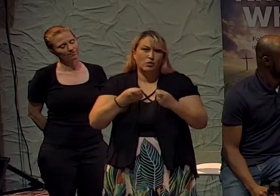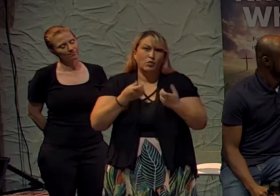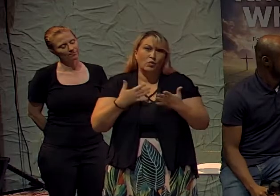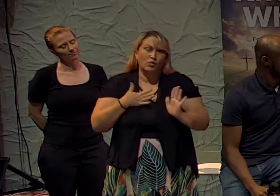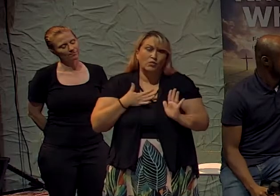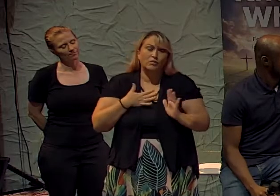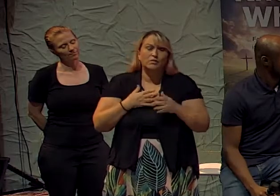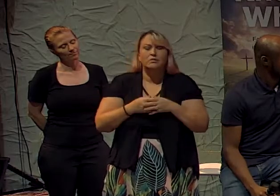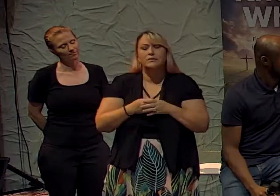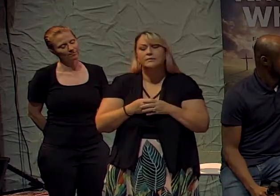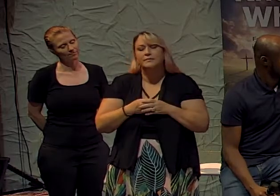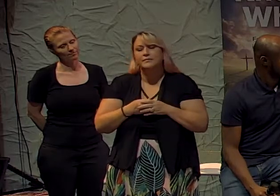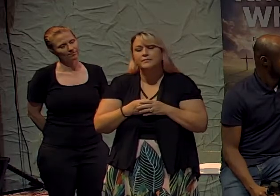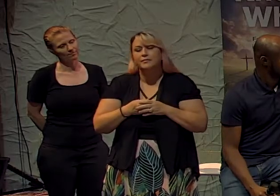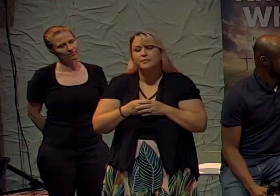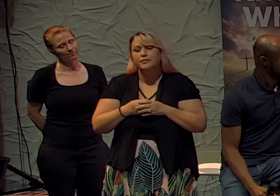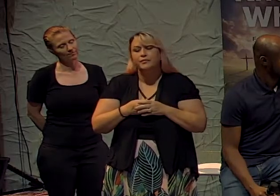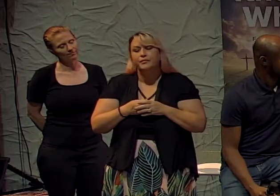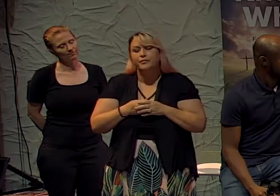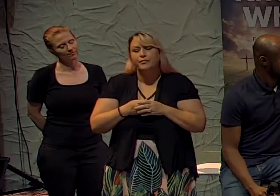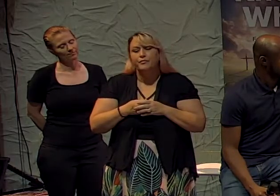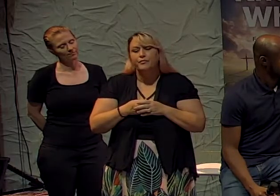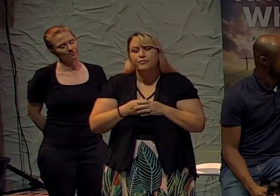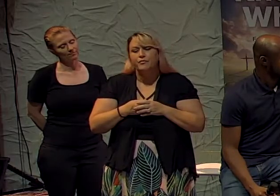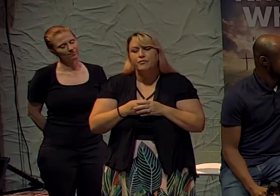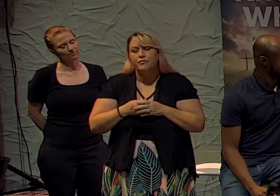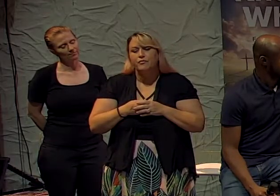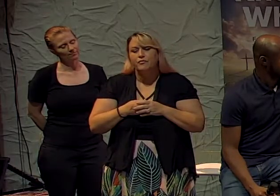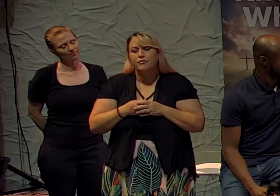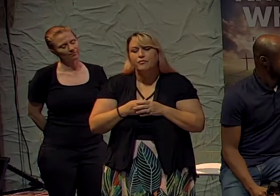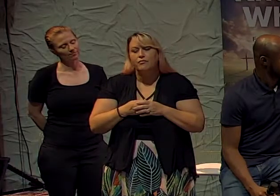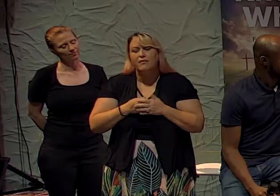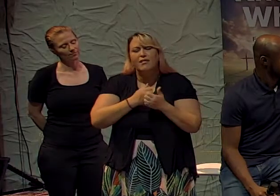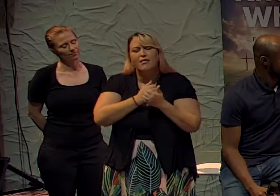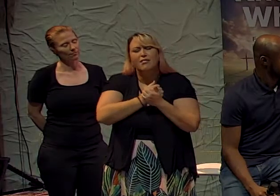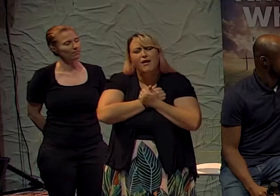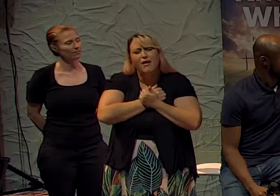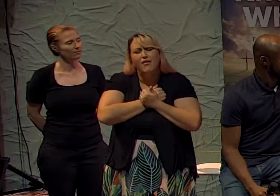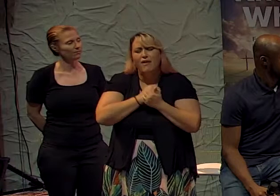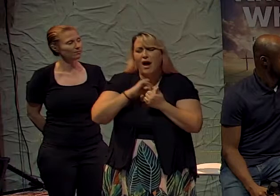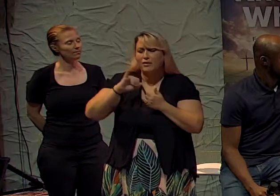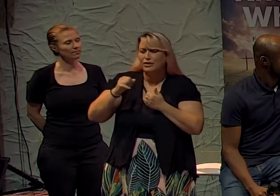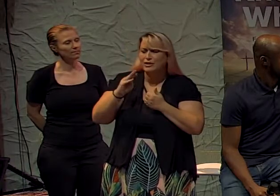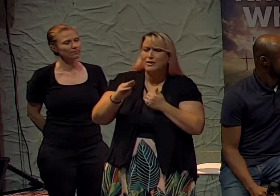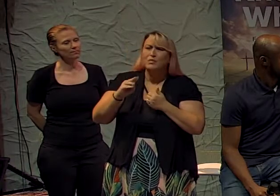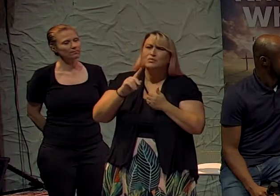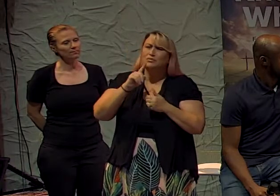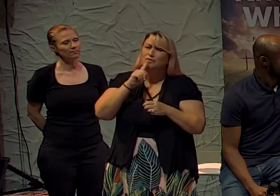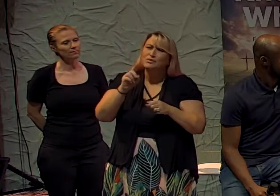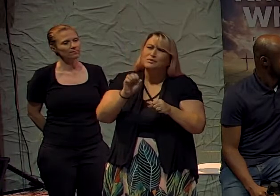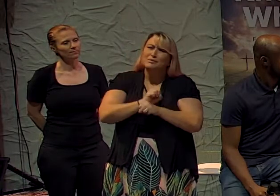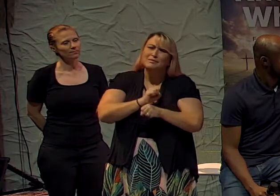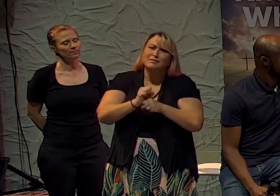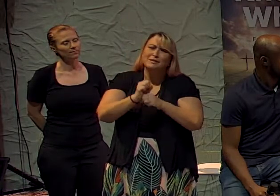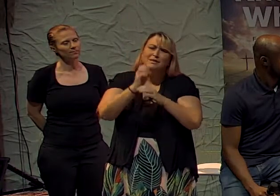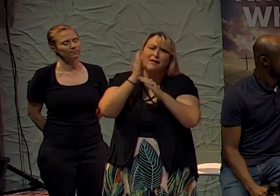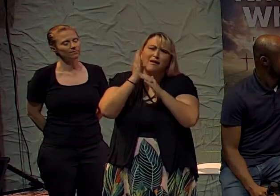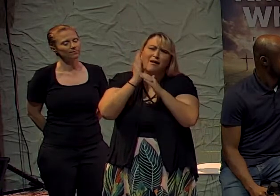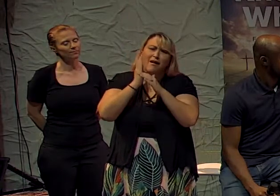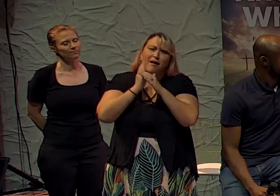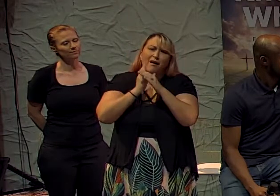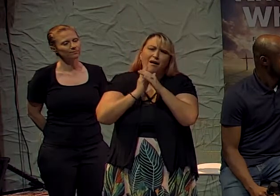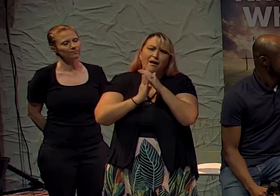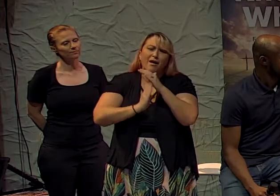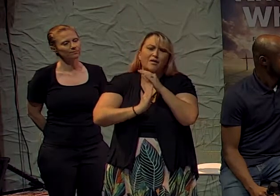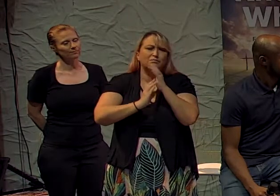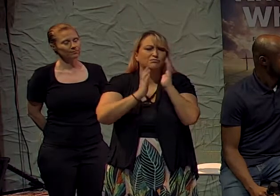Jim truly just was so humble through that and had to talk to all